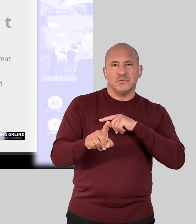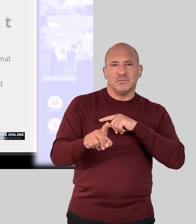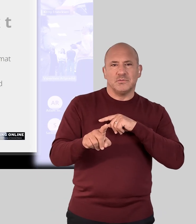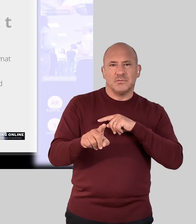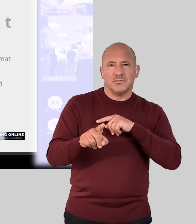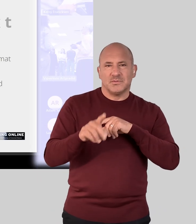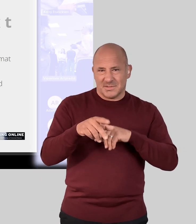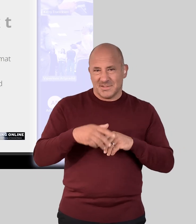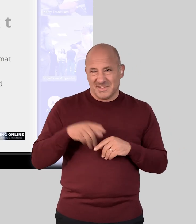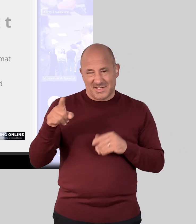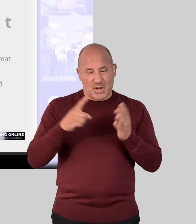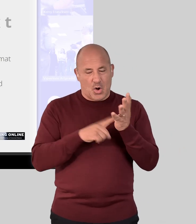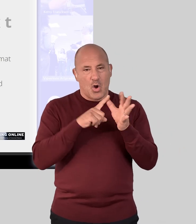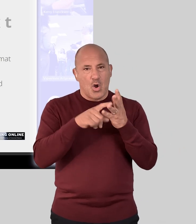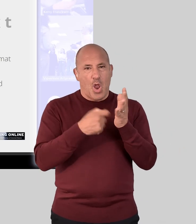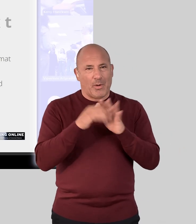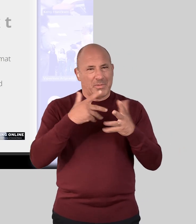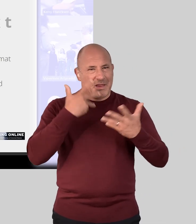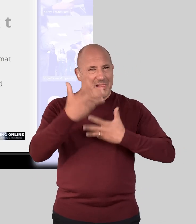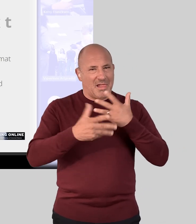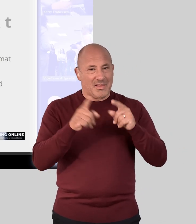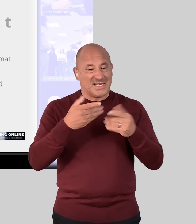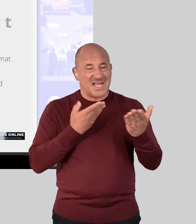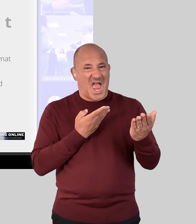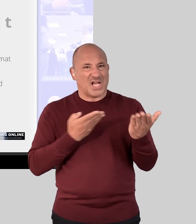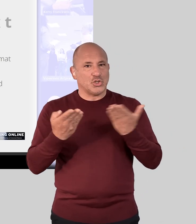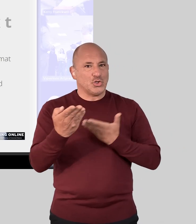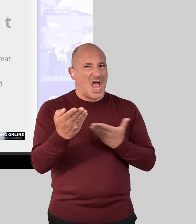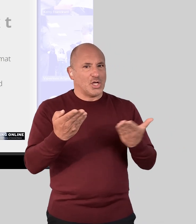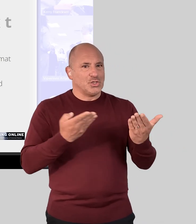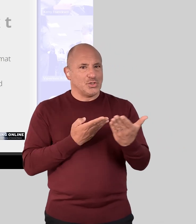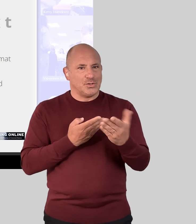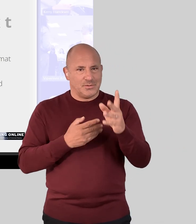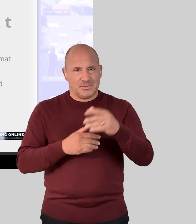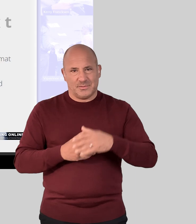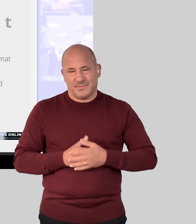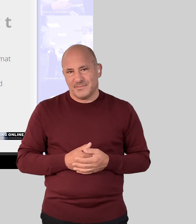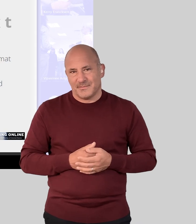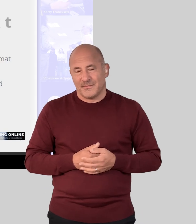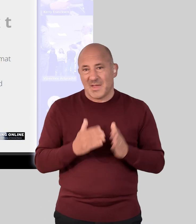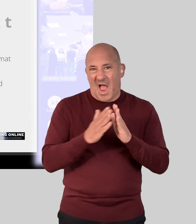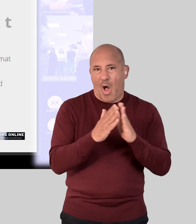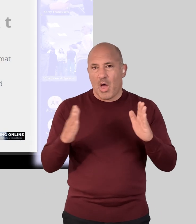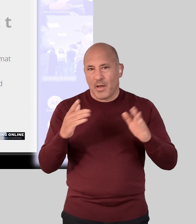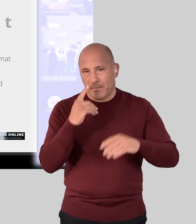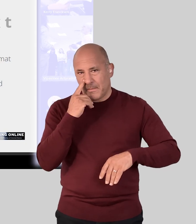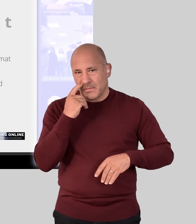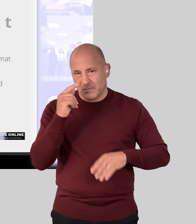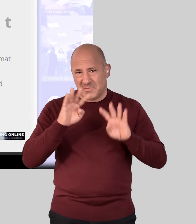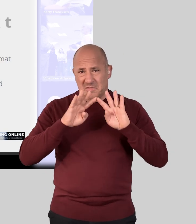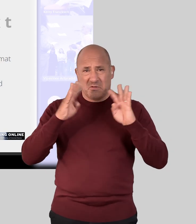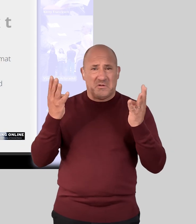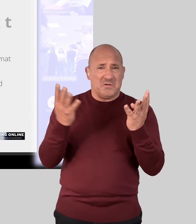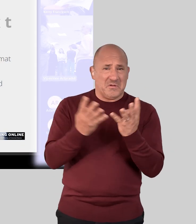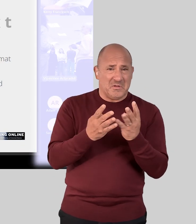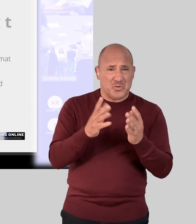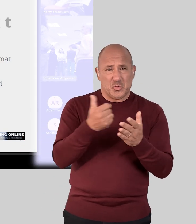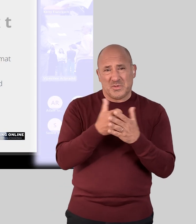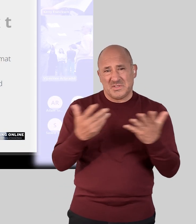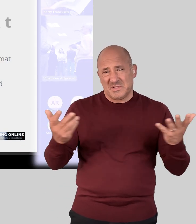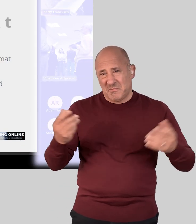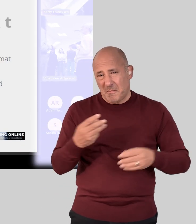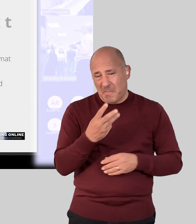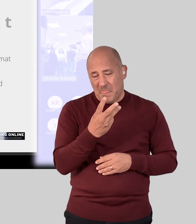that's something that Lauren spoke about, again, about that exchange. The duration. So circles